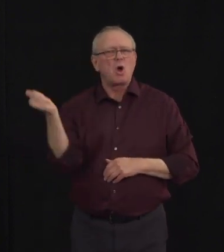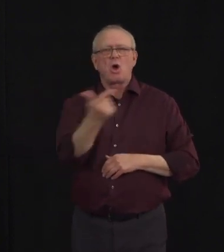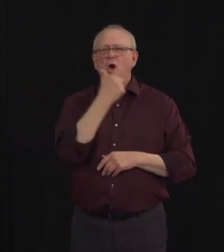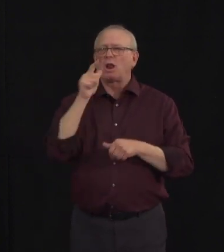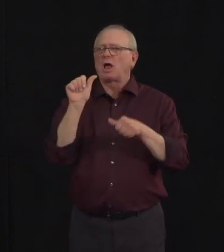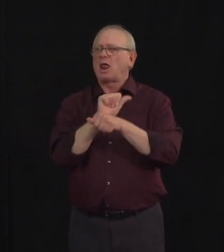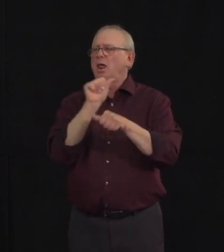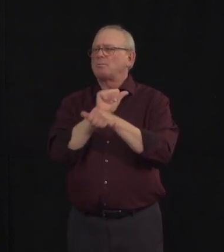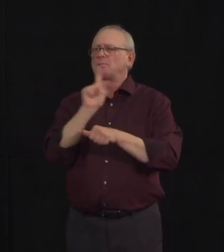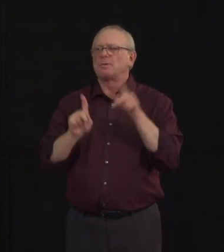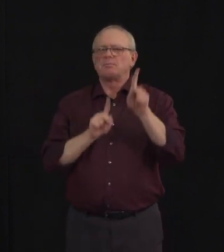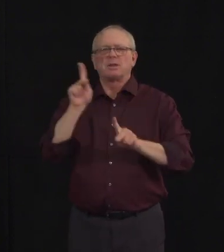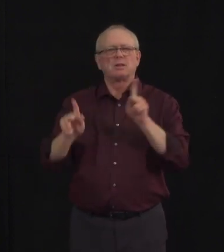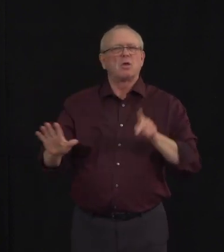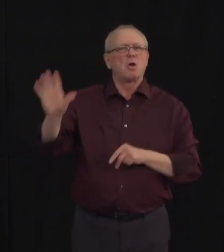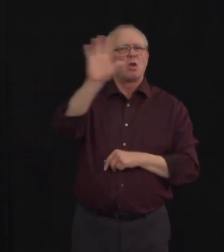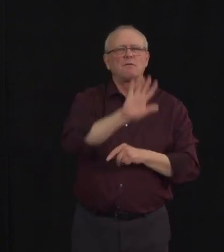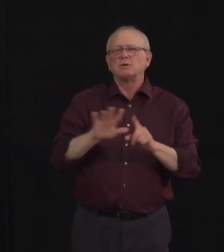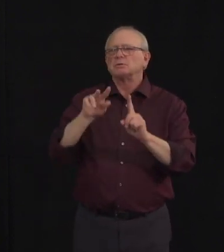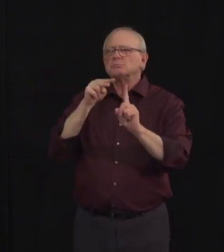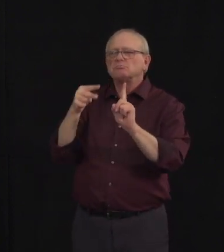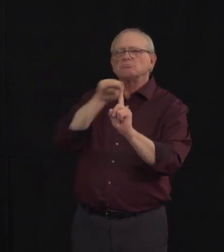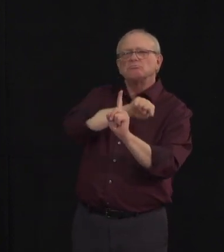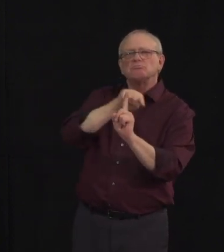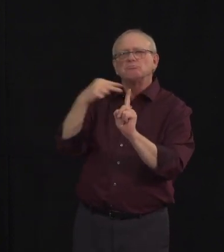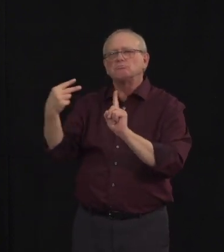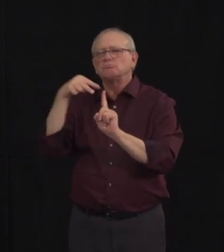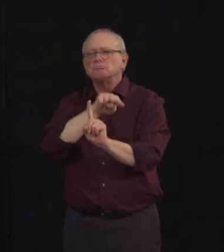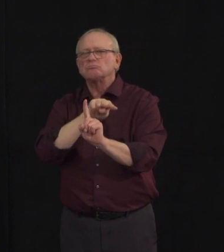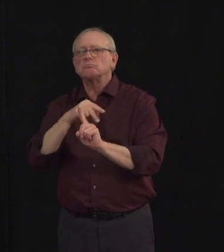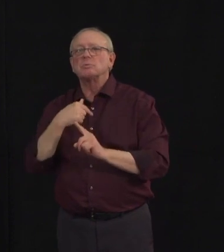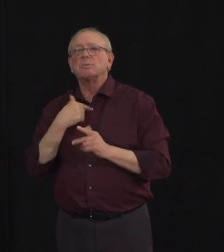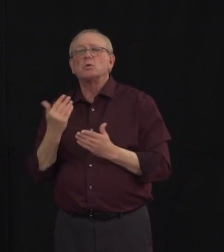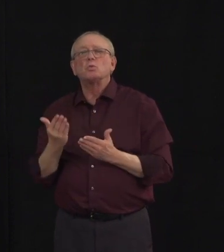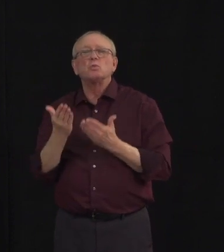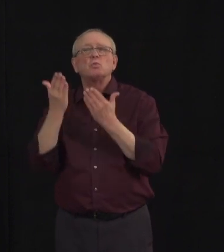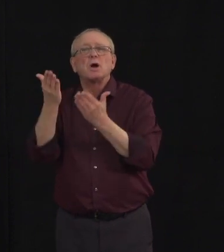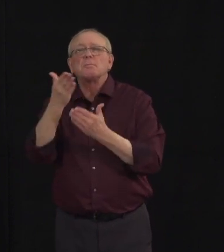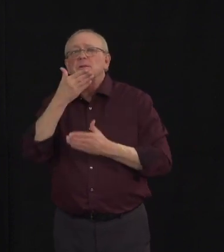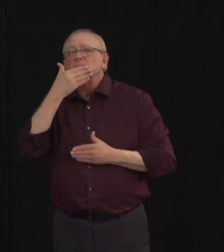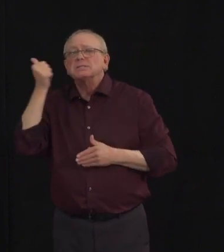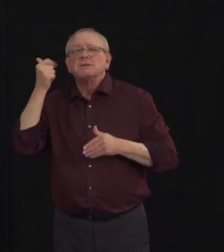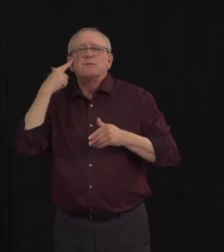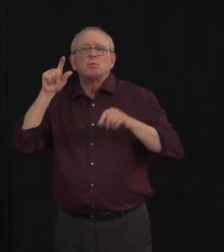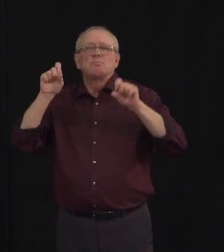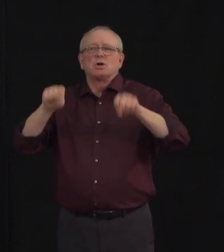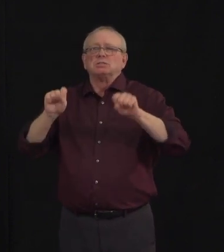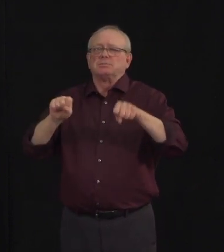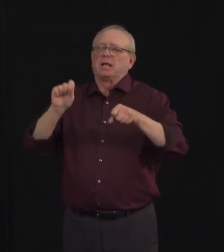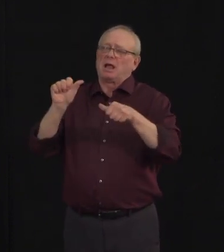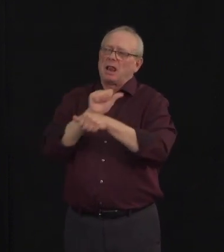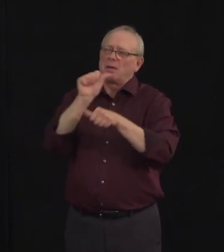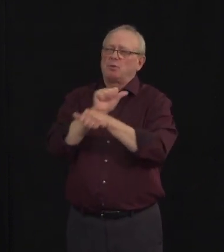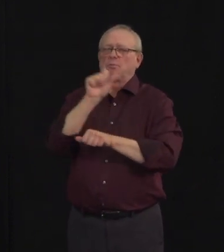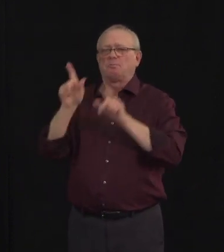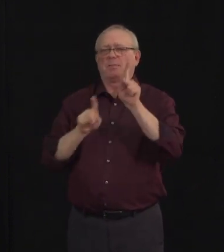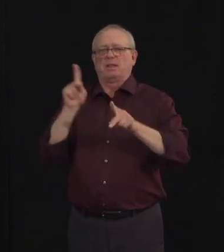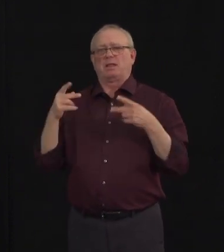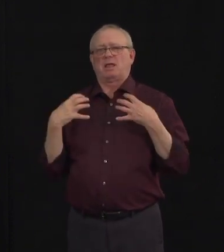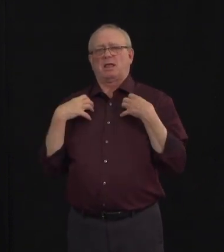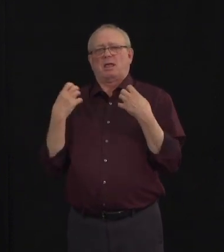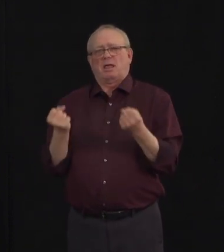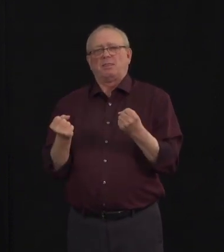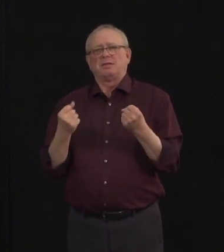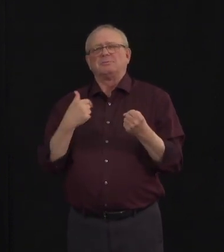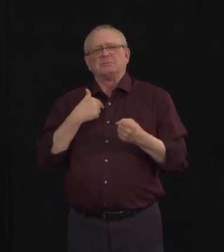the overall health of Albertans. We will advance to relaunch cautiously, but we must proceed for our collective health